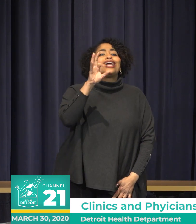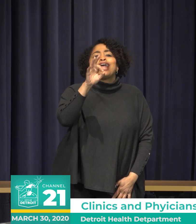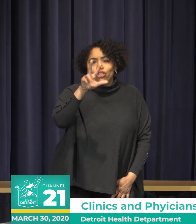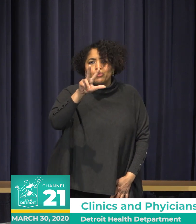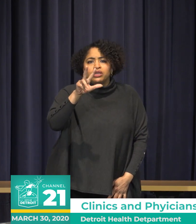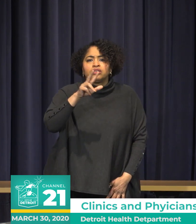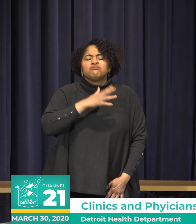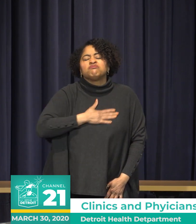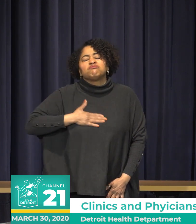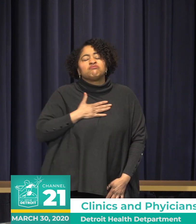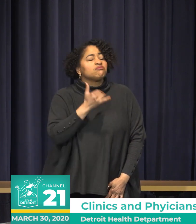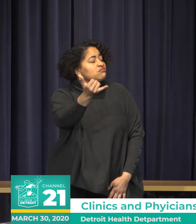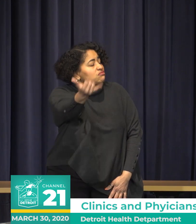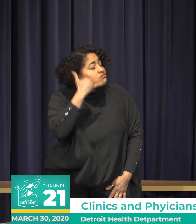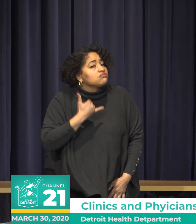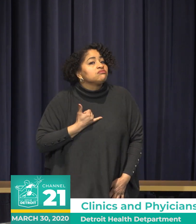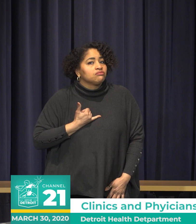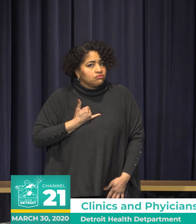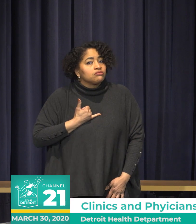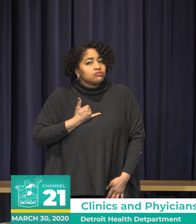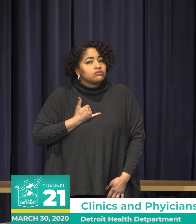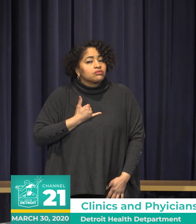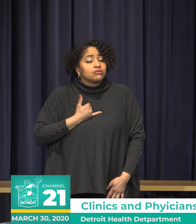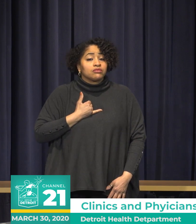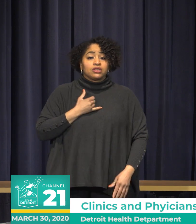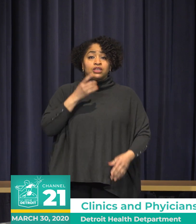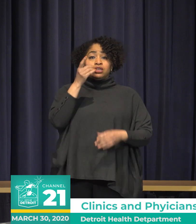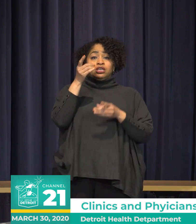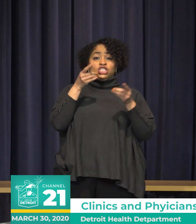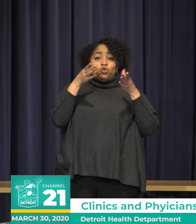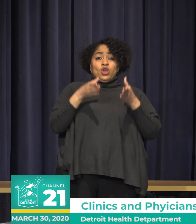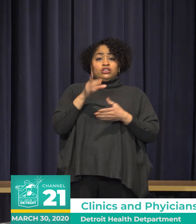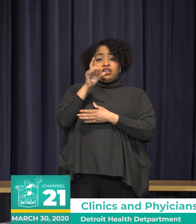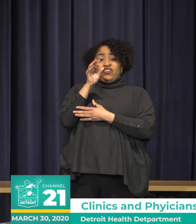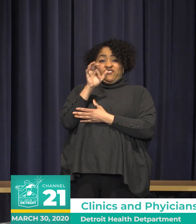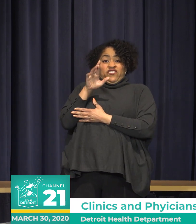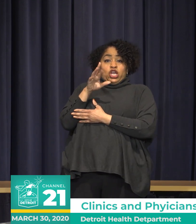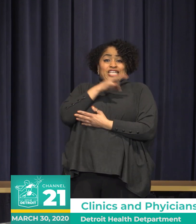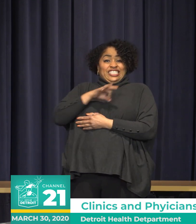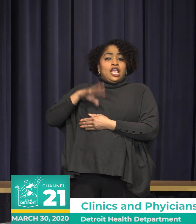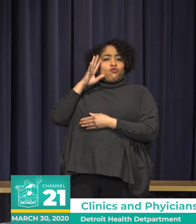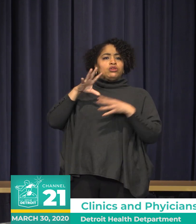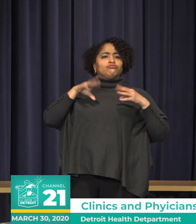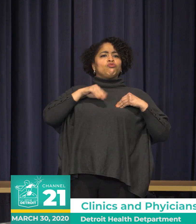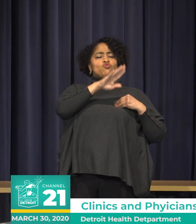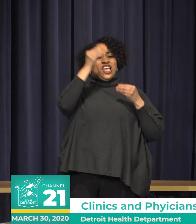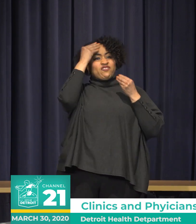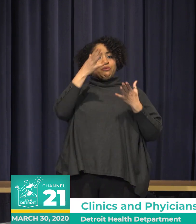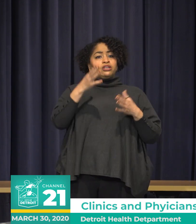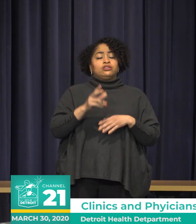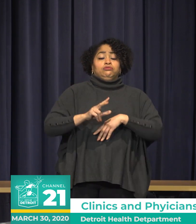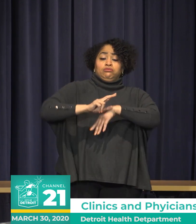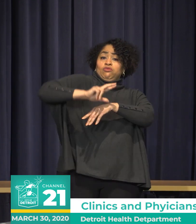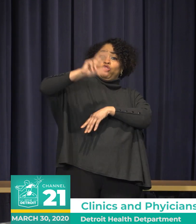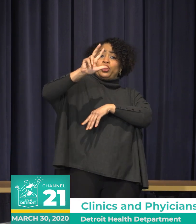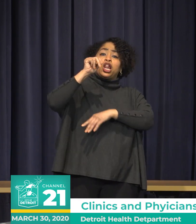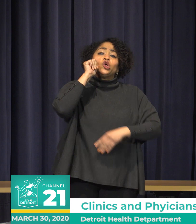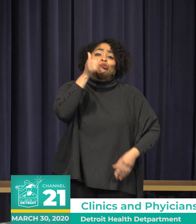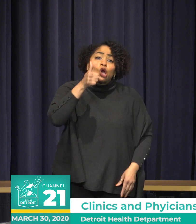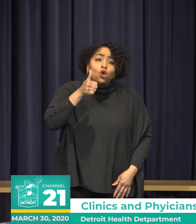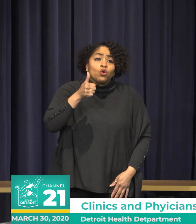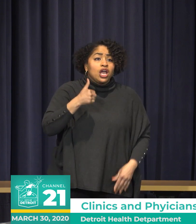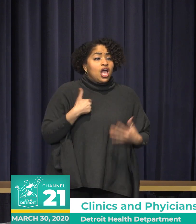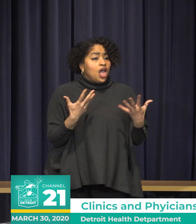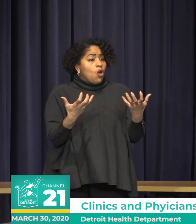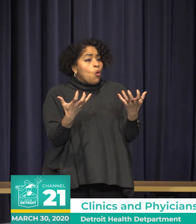313-361-0093. And Director Fair's staff will take your information. At 3 o'clock tomorrow,